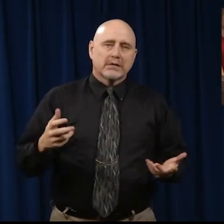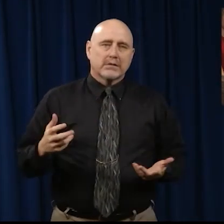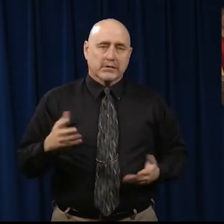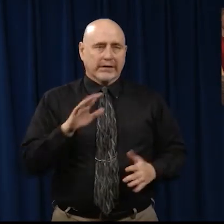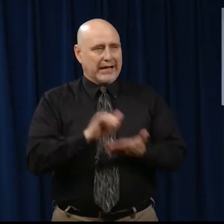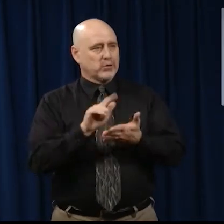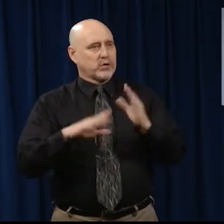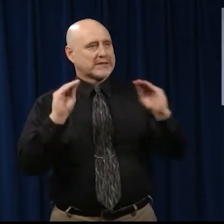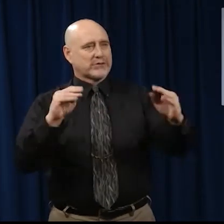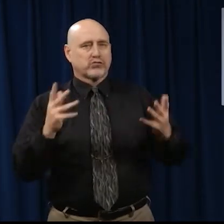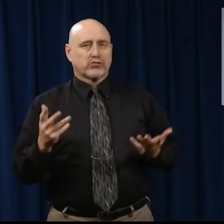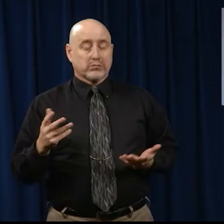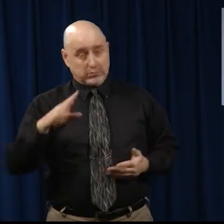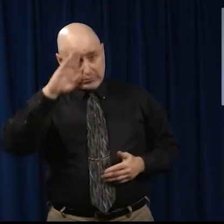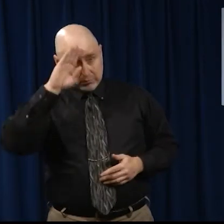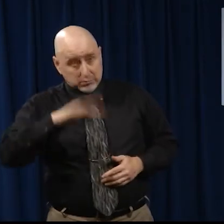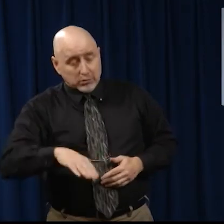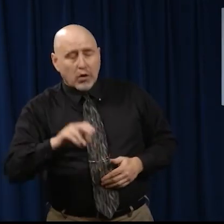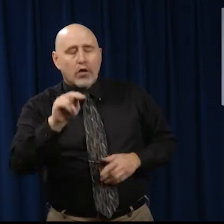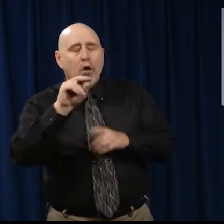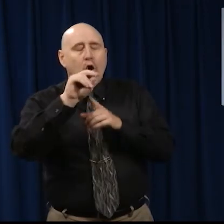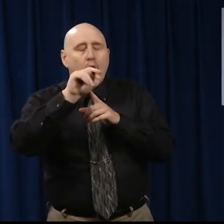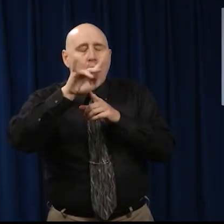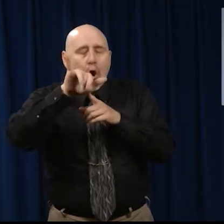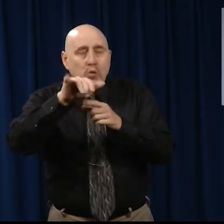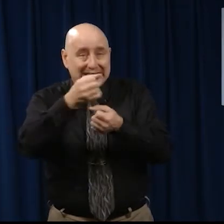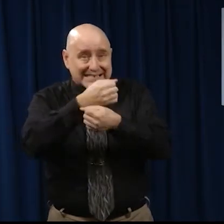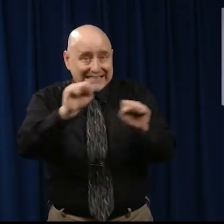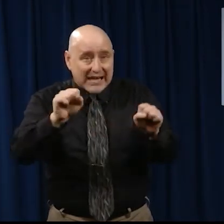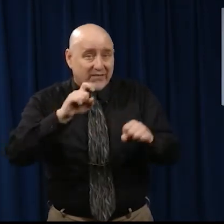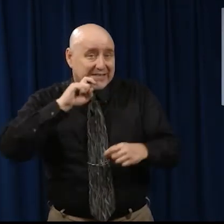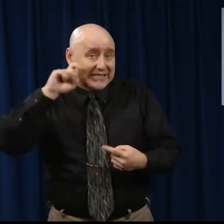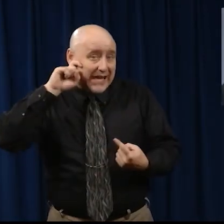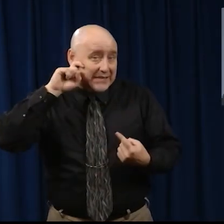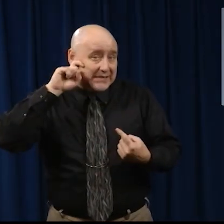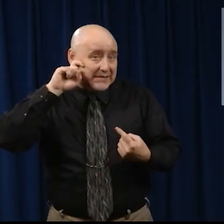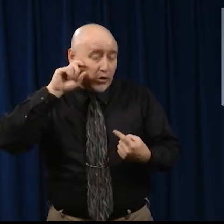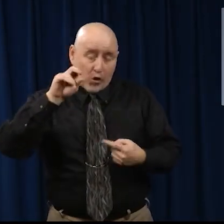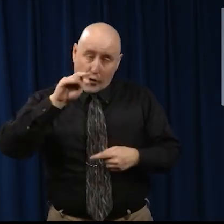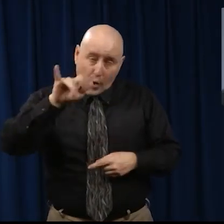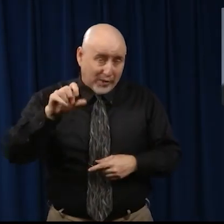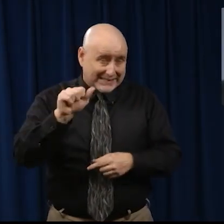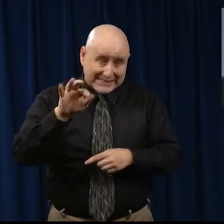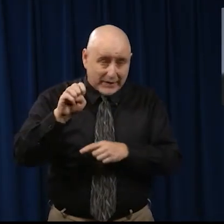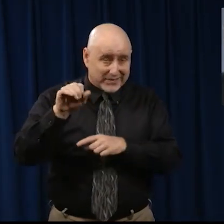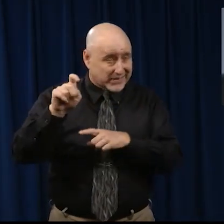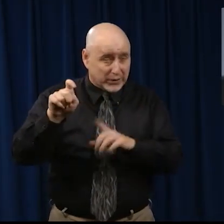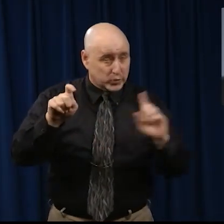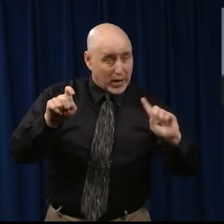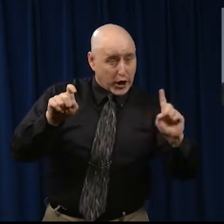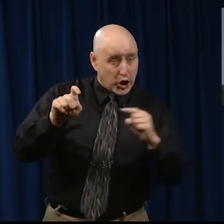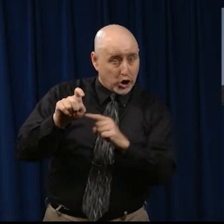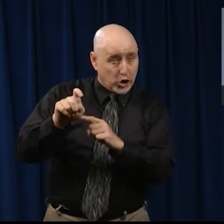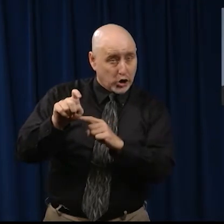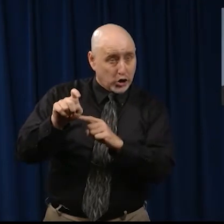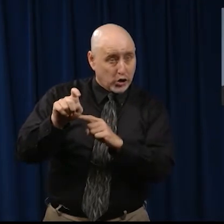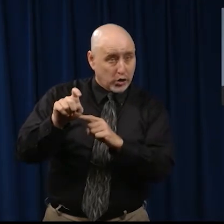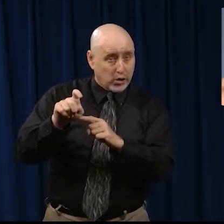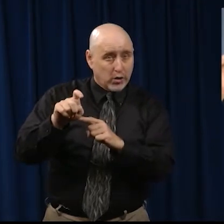can be safe. Did you know the only safe sex anywhere to be had is